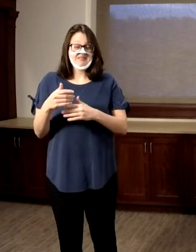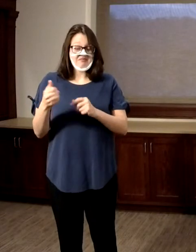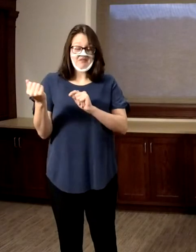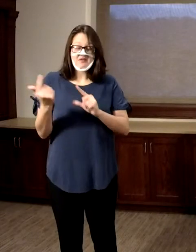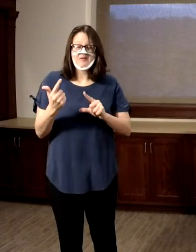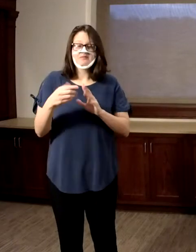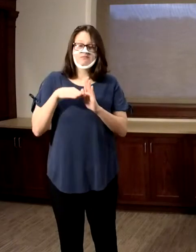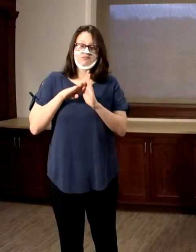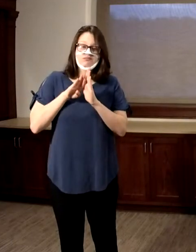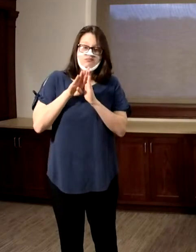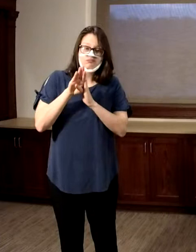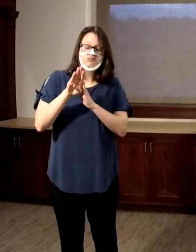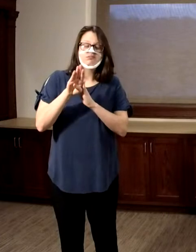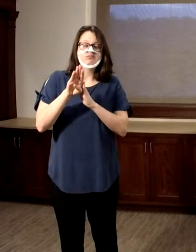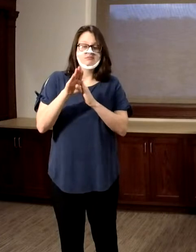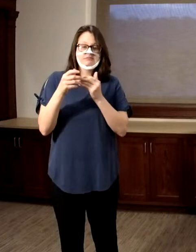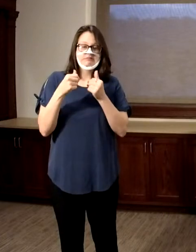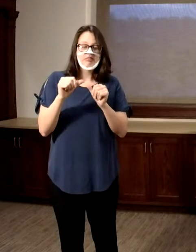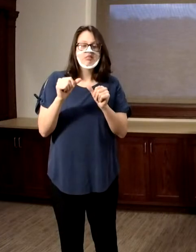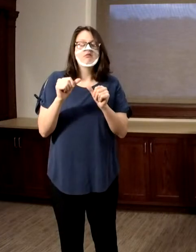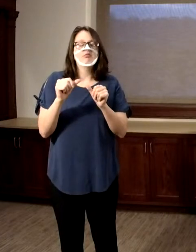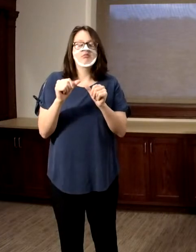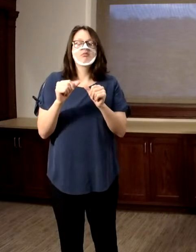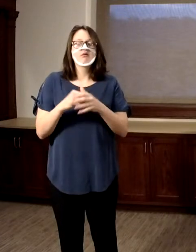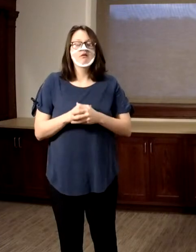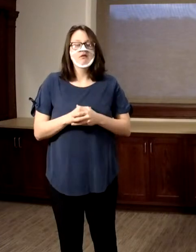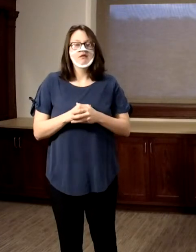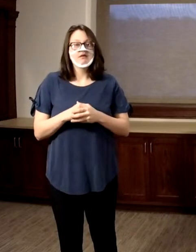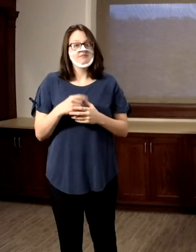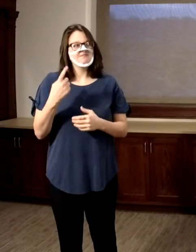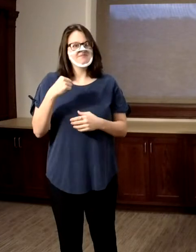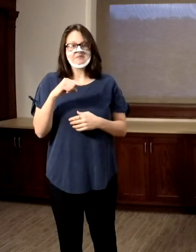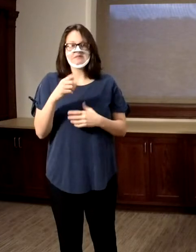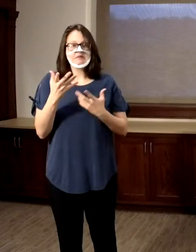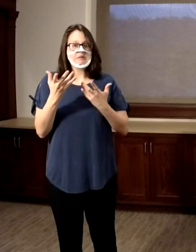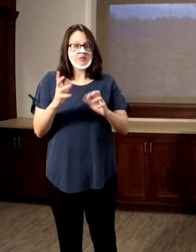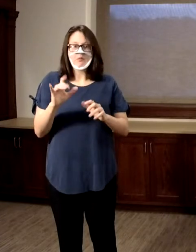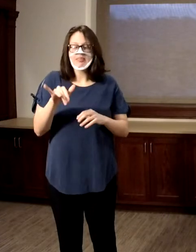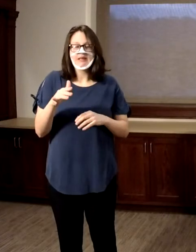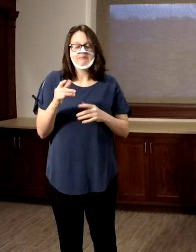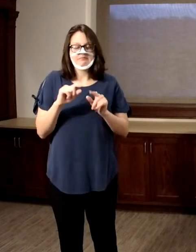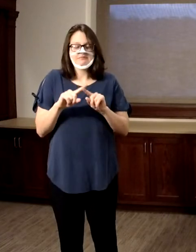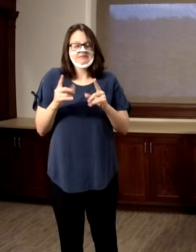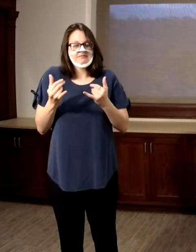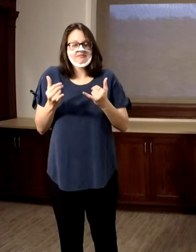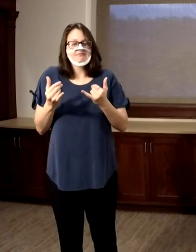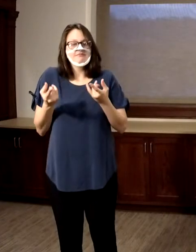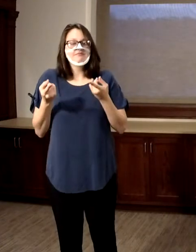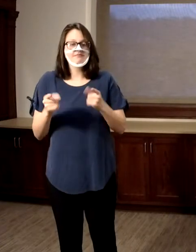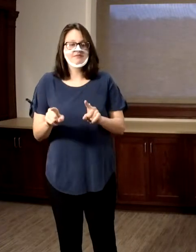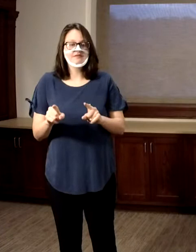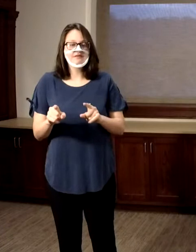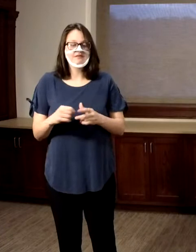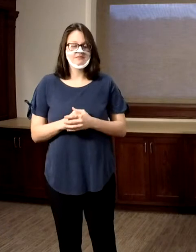and continuing to go to places we didn't think they would be, and we feared they would be many months